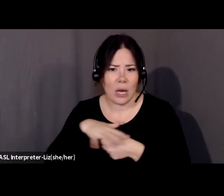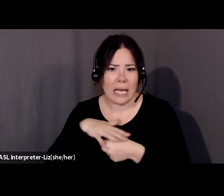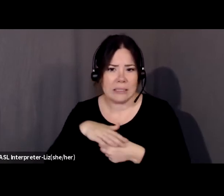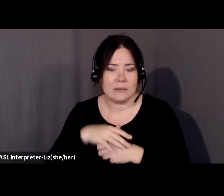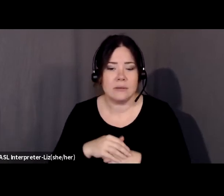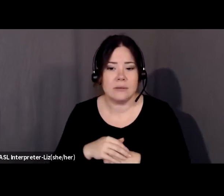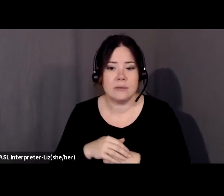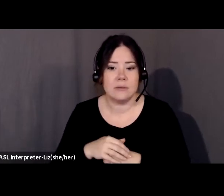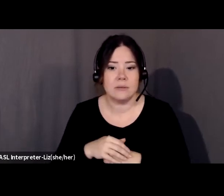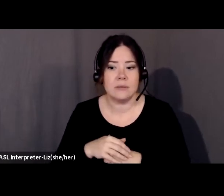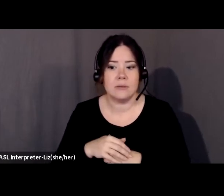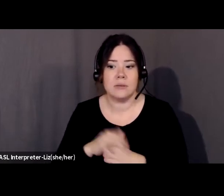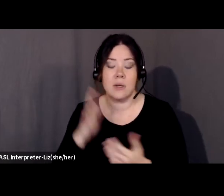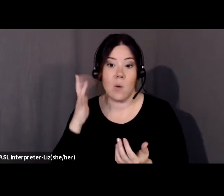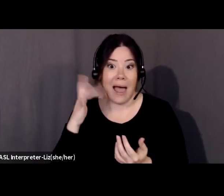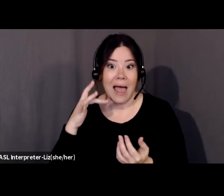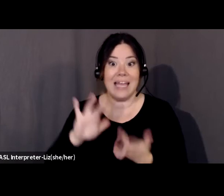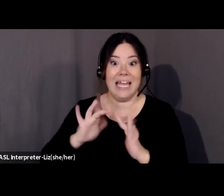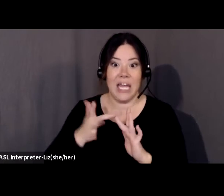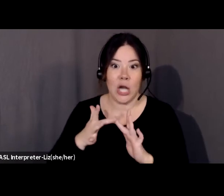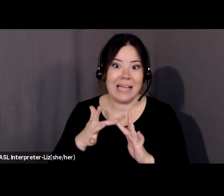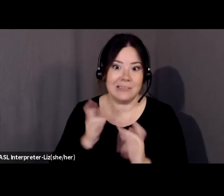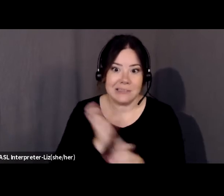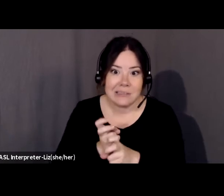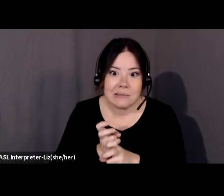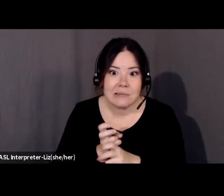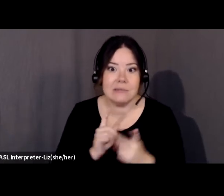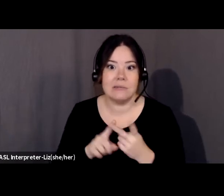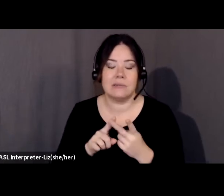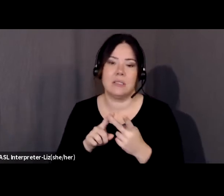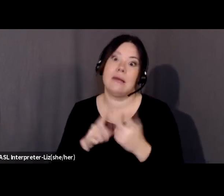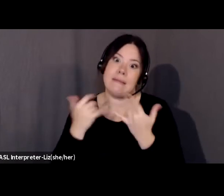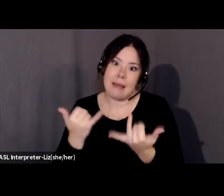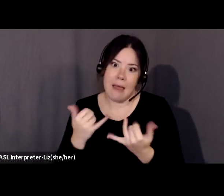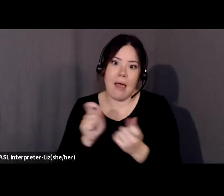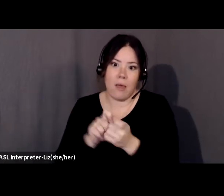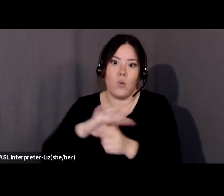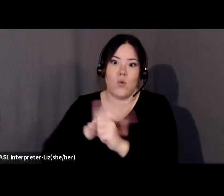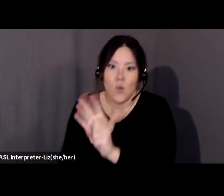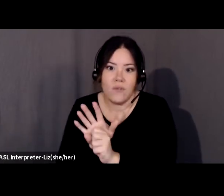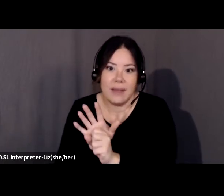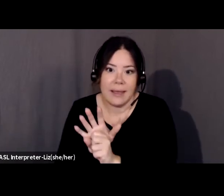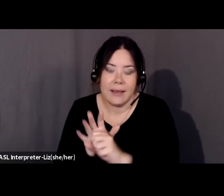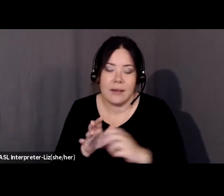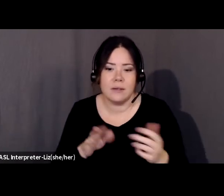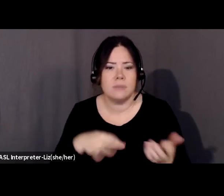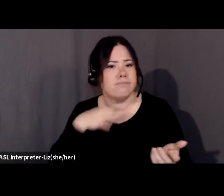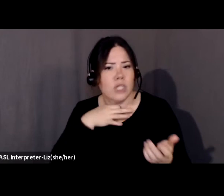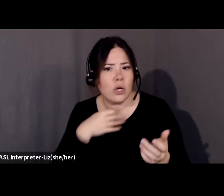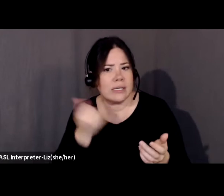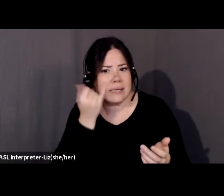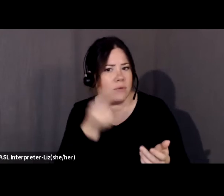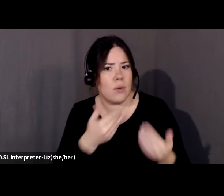because of the lack of internet, and especially with COVID. And I was just going to see if you had any